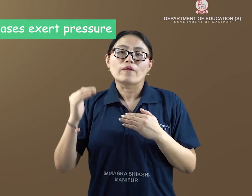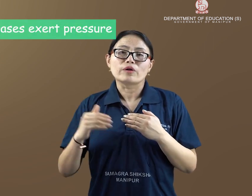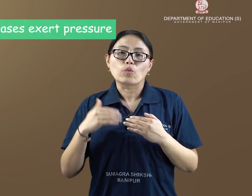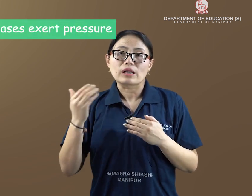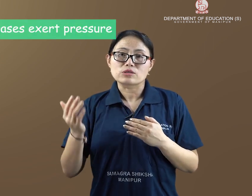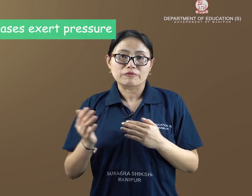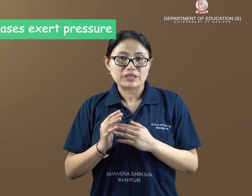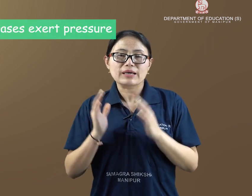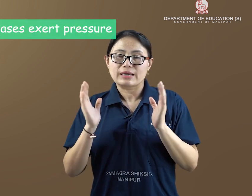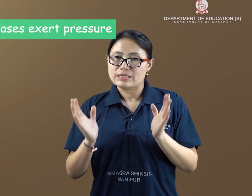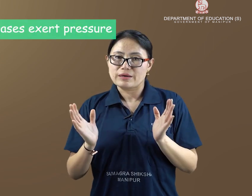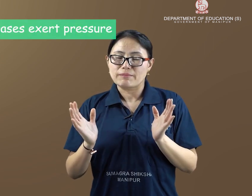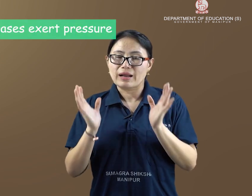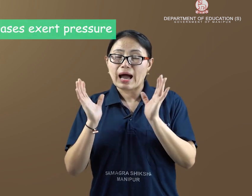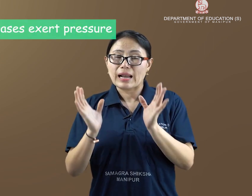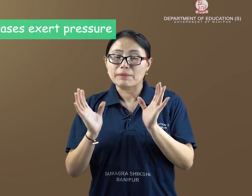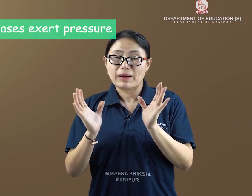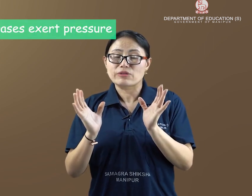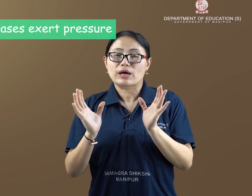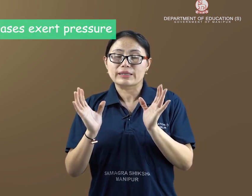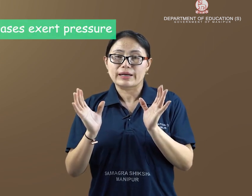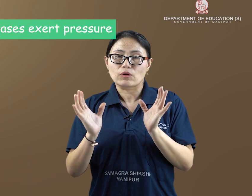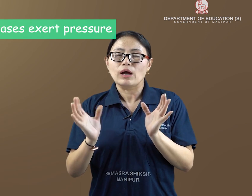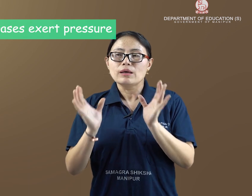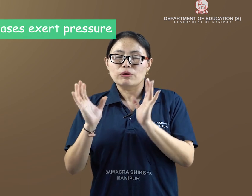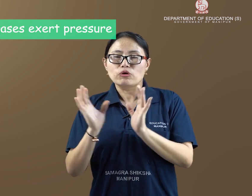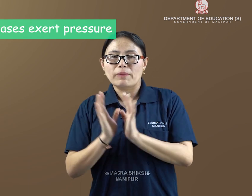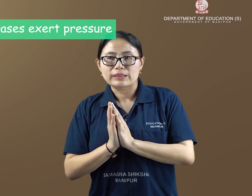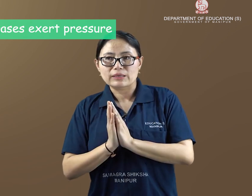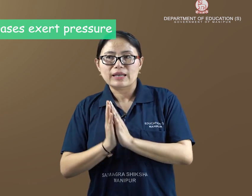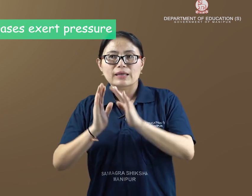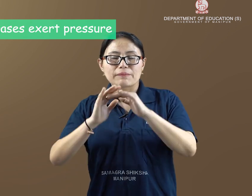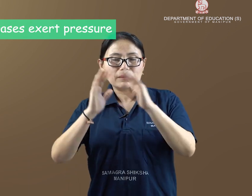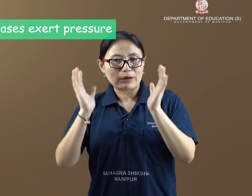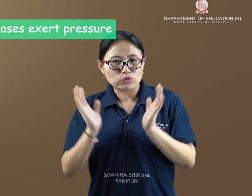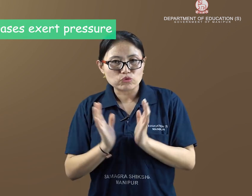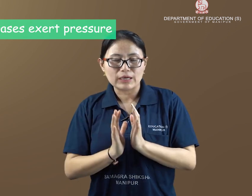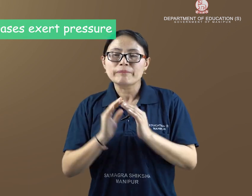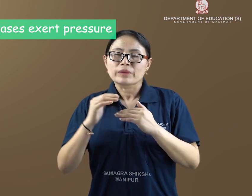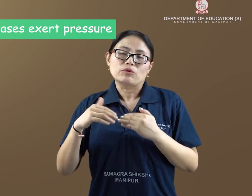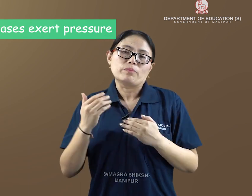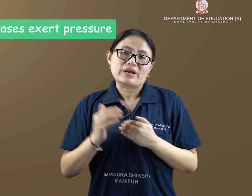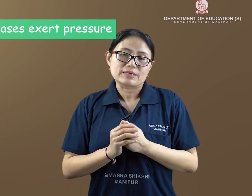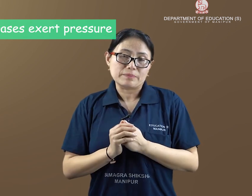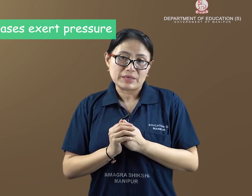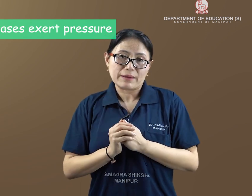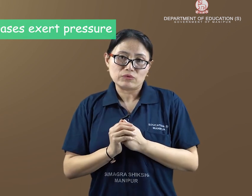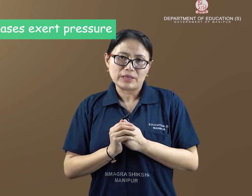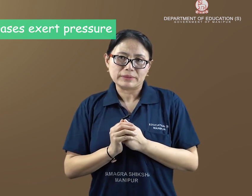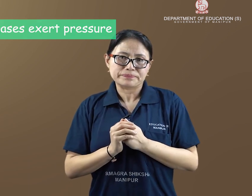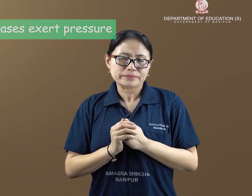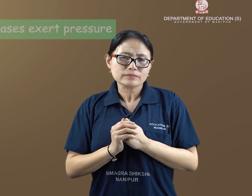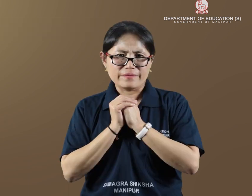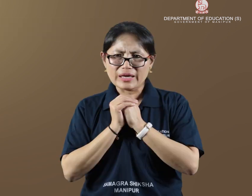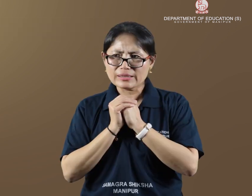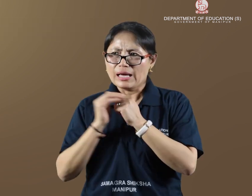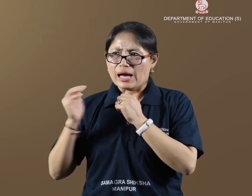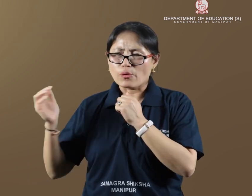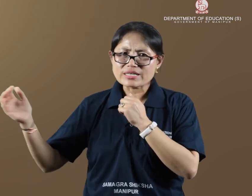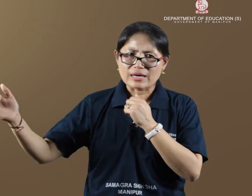the walls of the container mana hali ba patra hai tari ko madu patra hai nangi rubber balloon du da madu pressure pi hai du ne ba then akoi